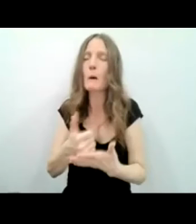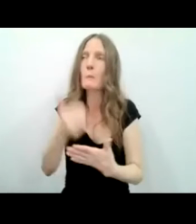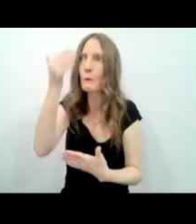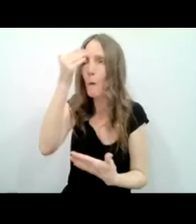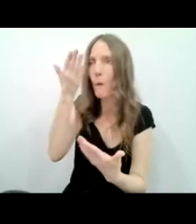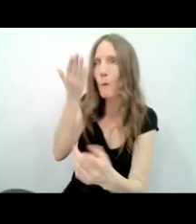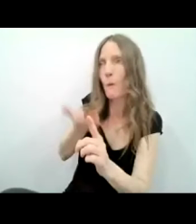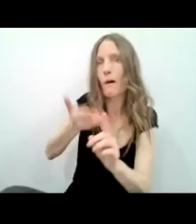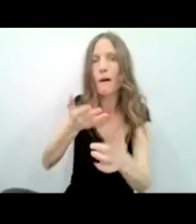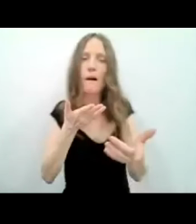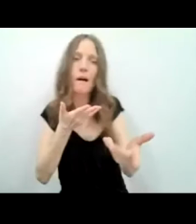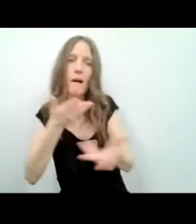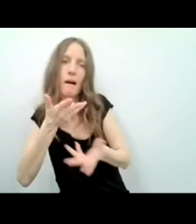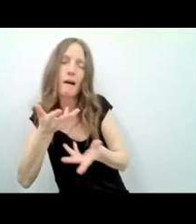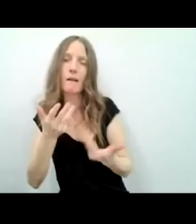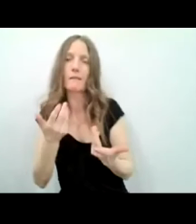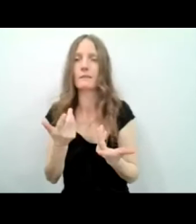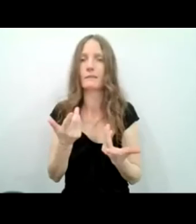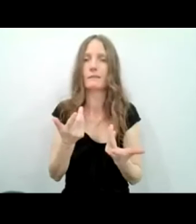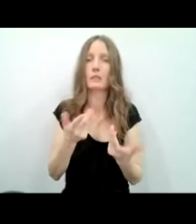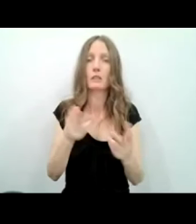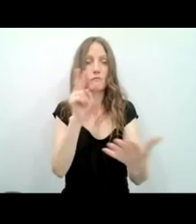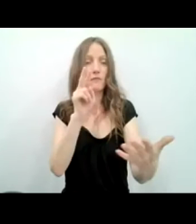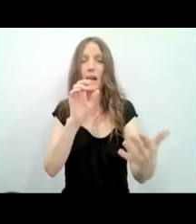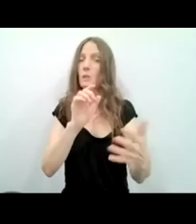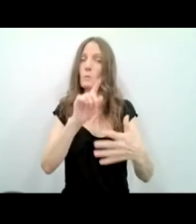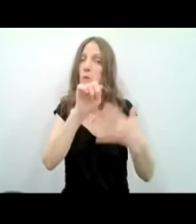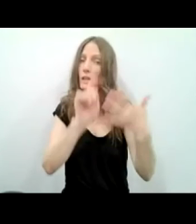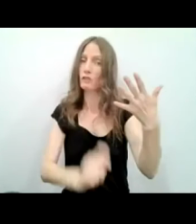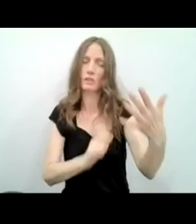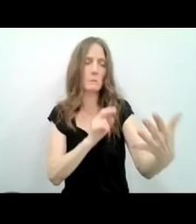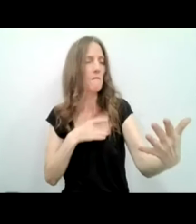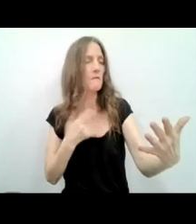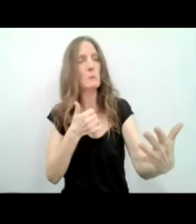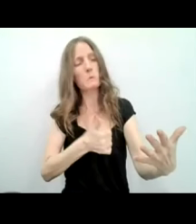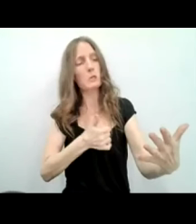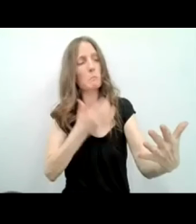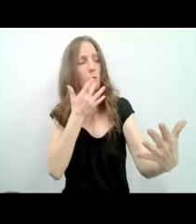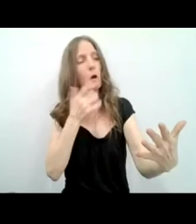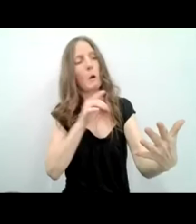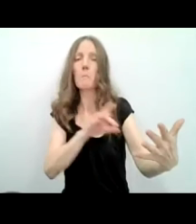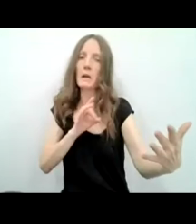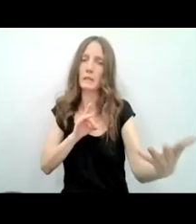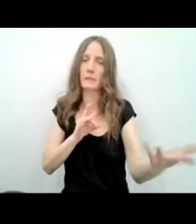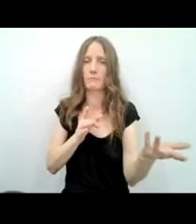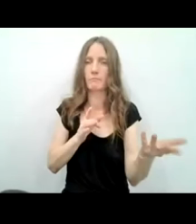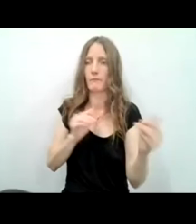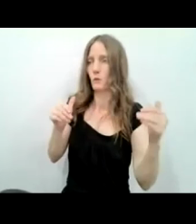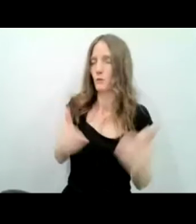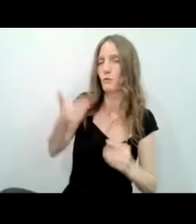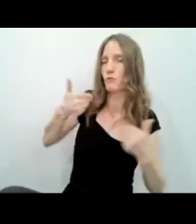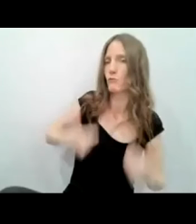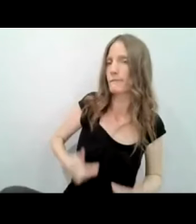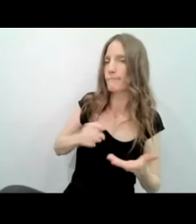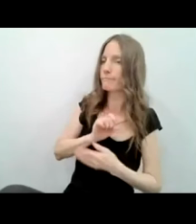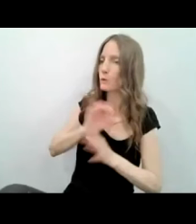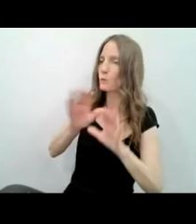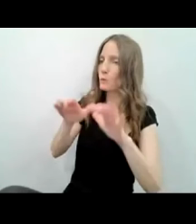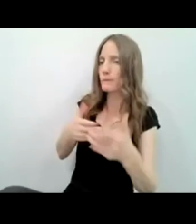that speaks most to you, and within your groups, just introduce yourself, your name, and then